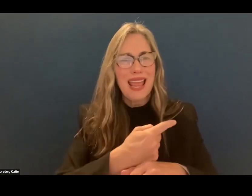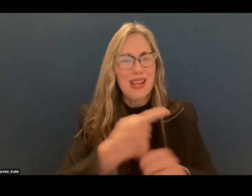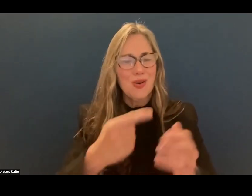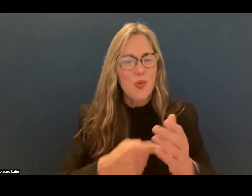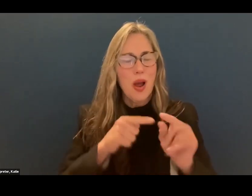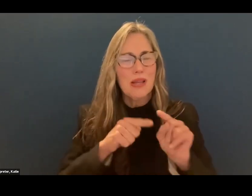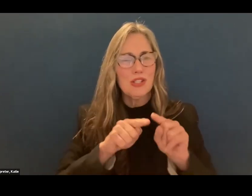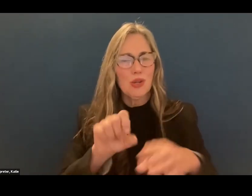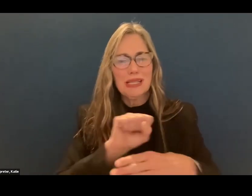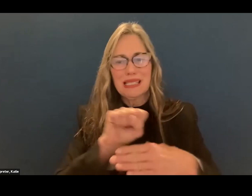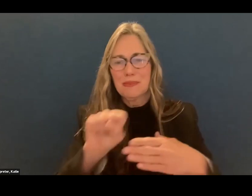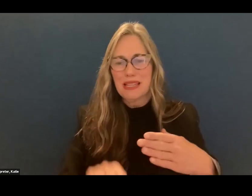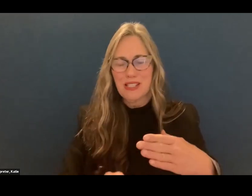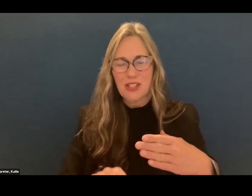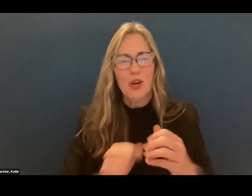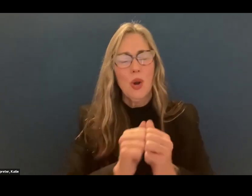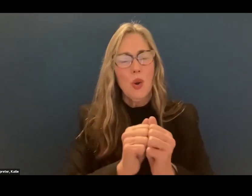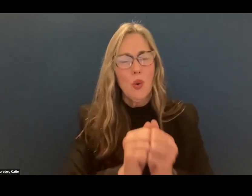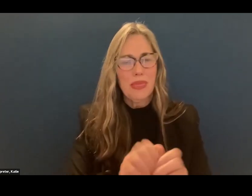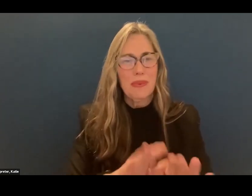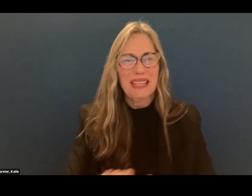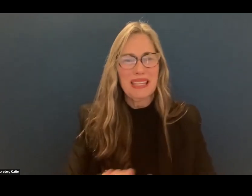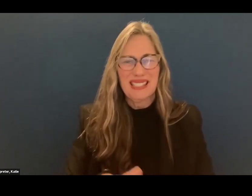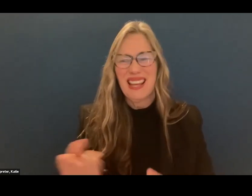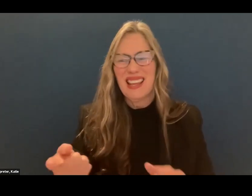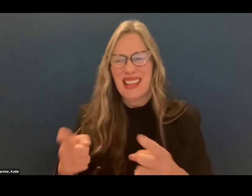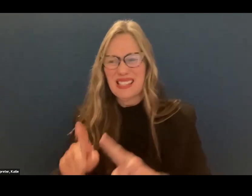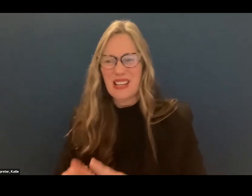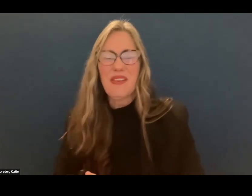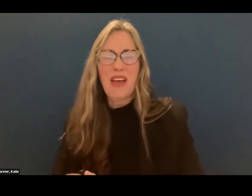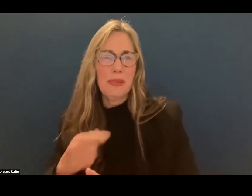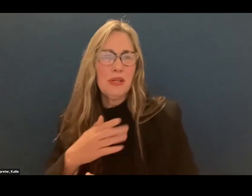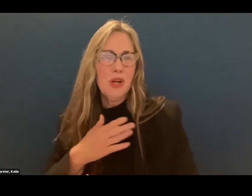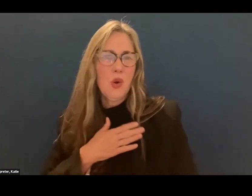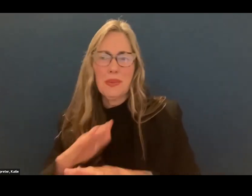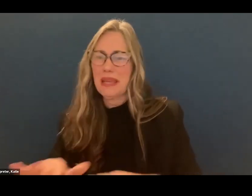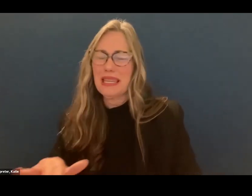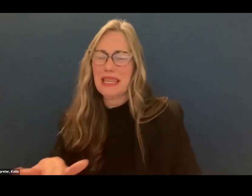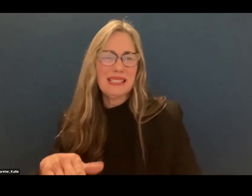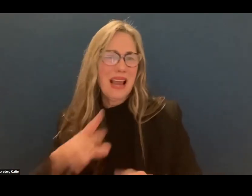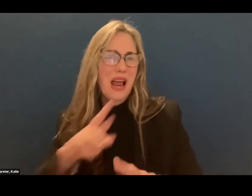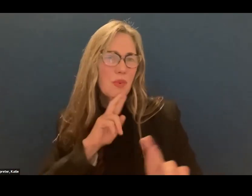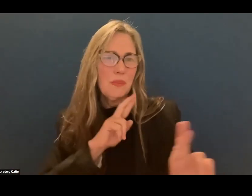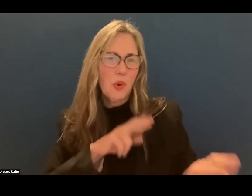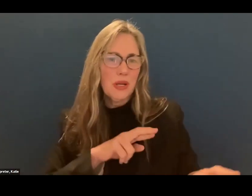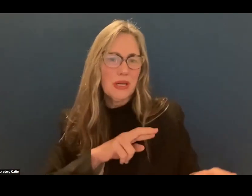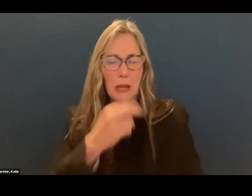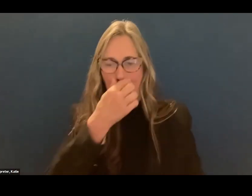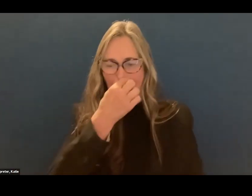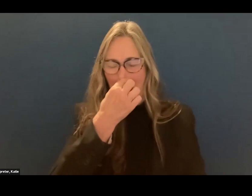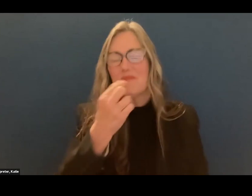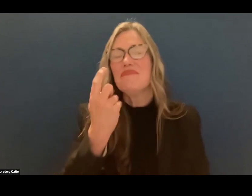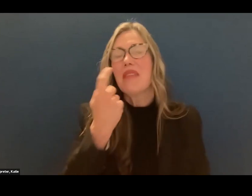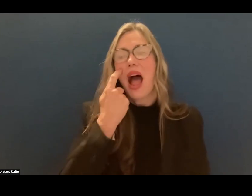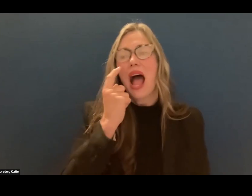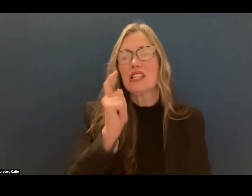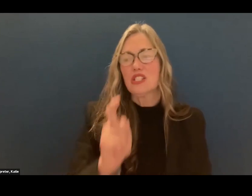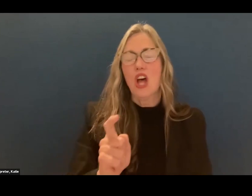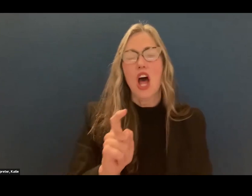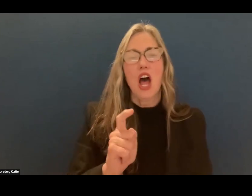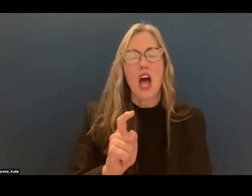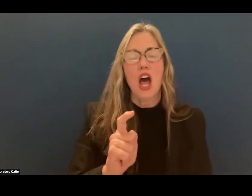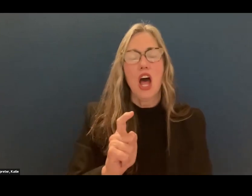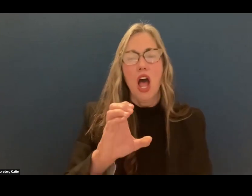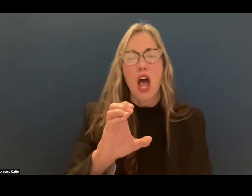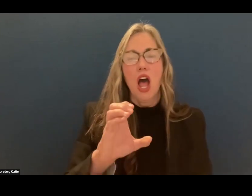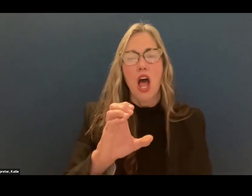There's been incidents with my kids that have not been reported. There's been an incident today that I got to see a Caucasian kid wearing